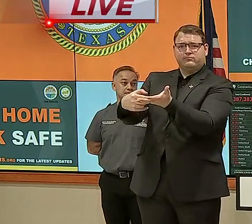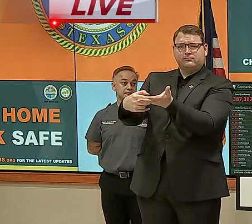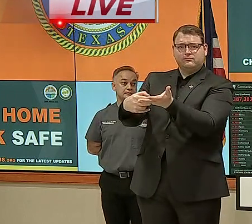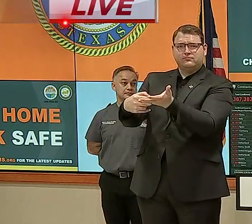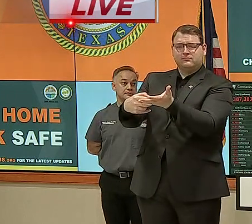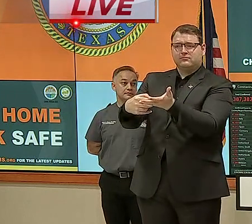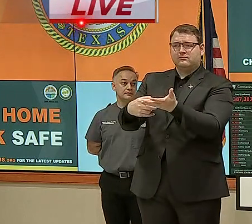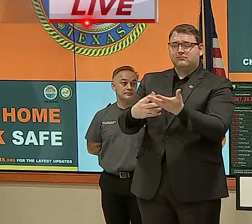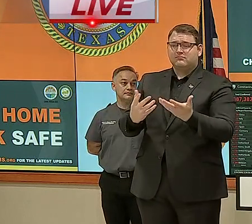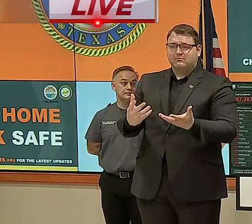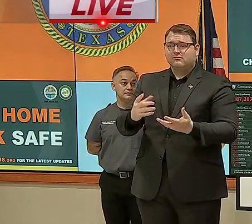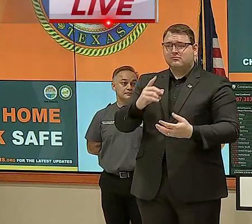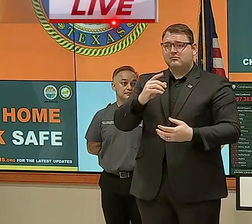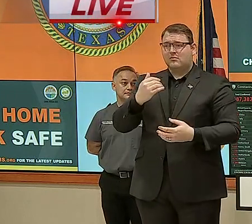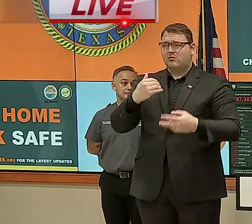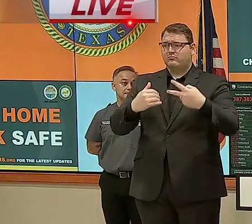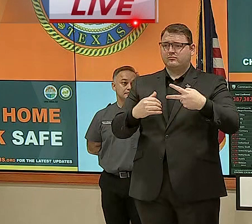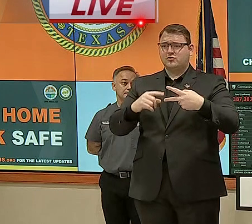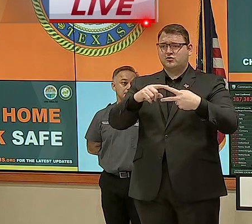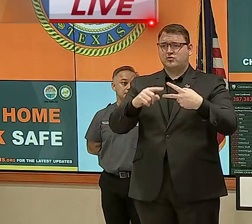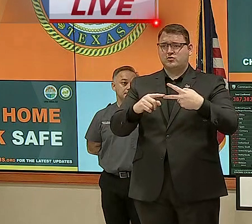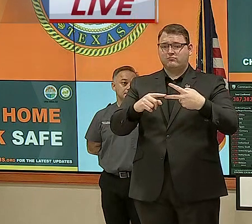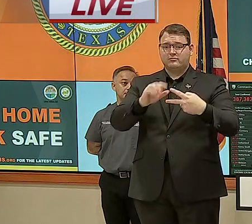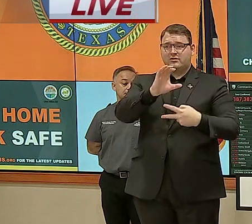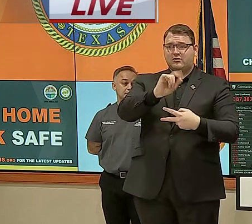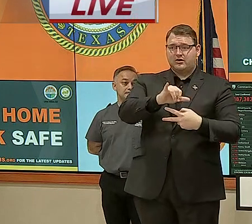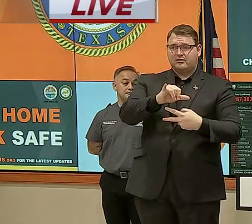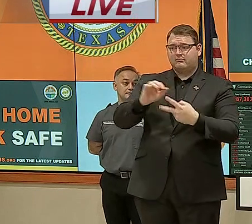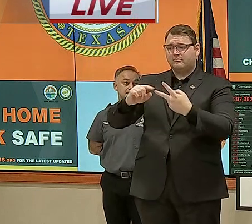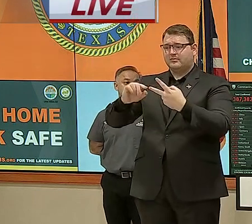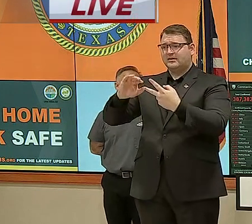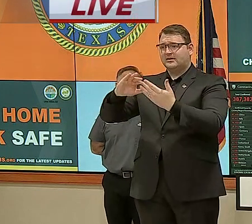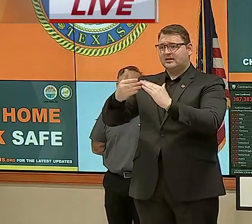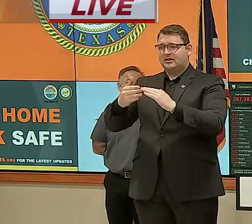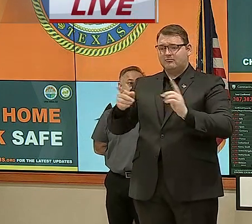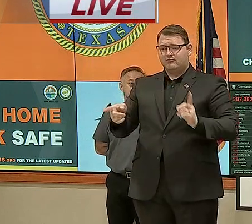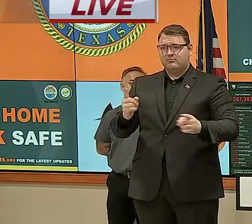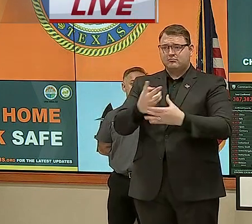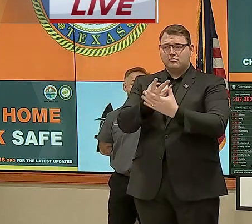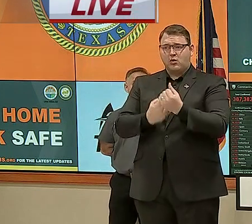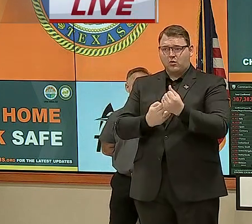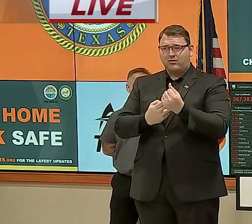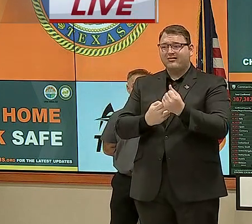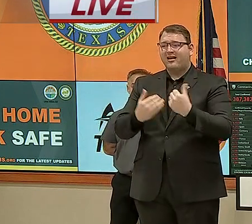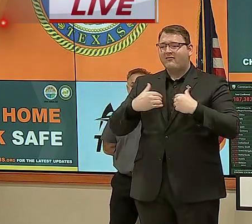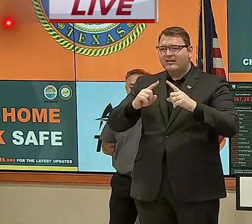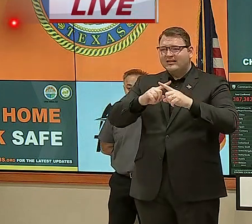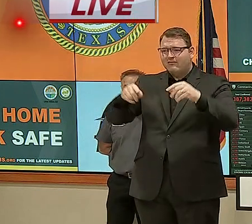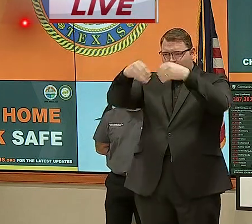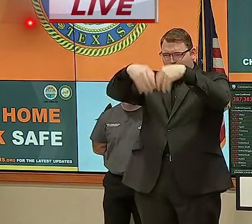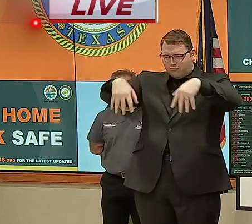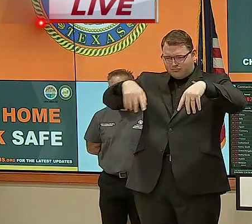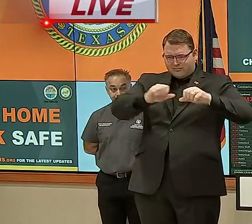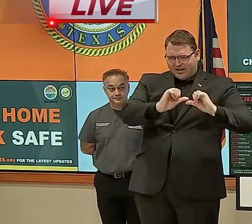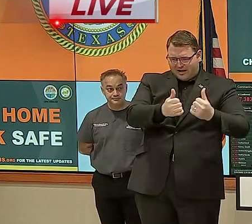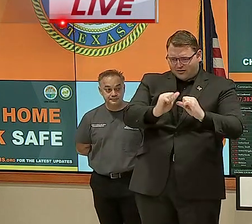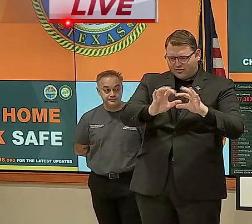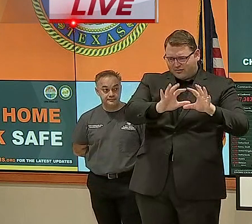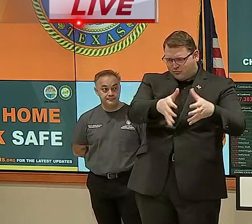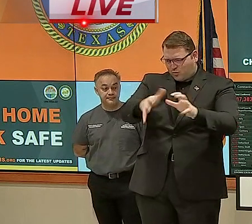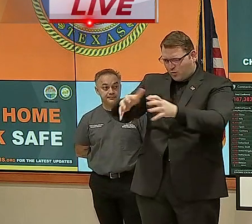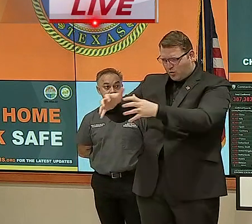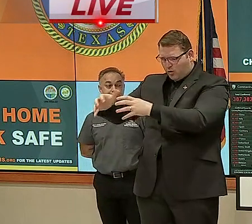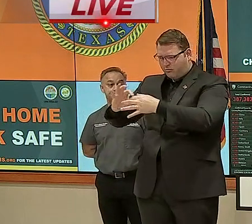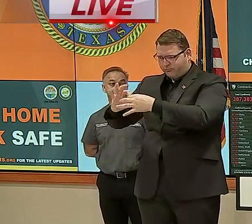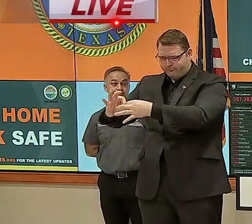know the two teams, the county team and the city team, multiple agencies have been working jointly with one another. And